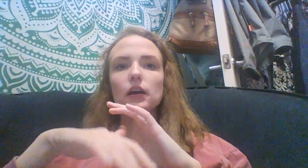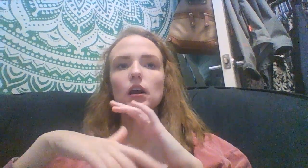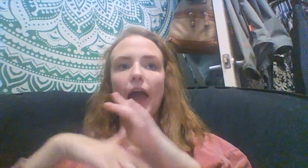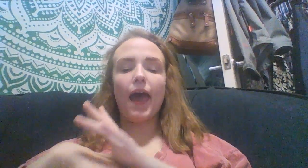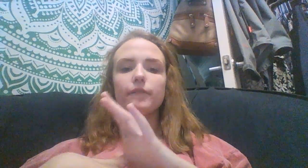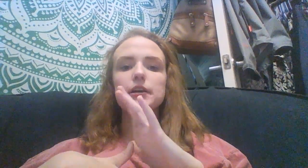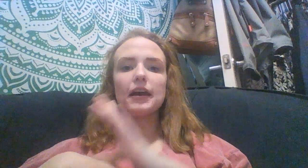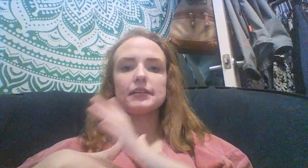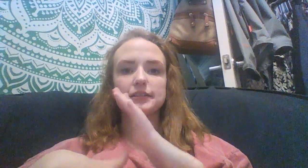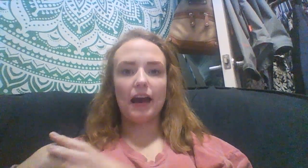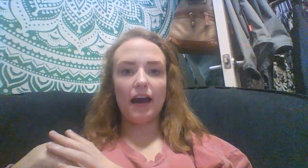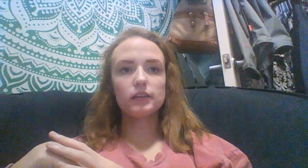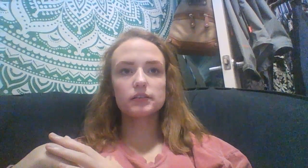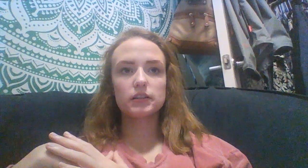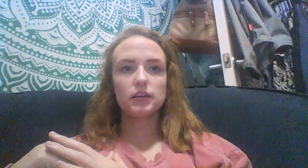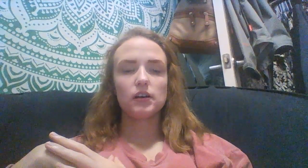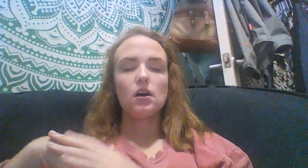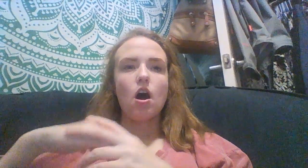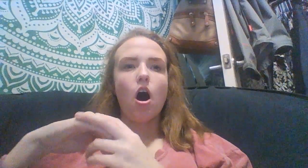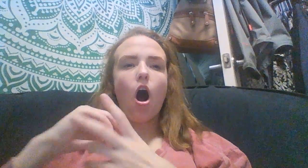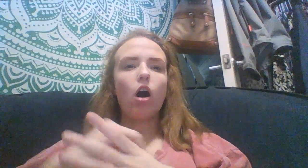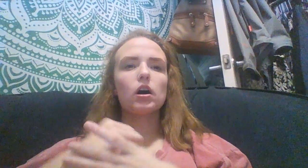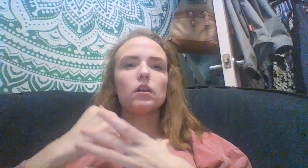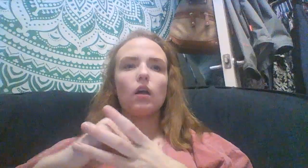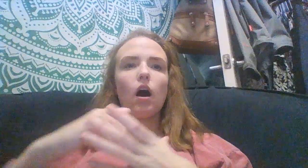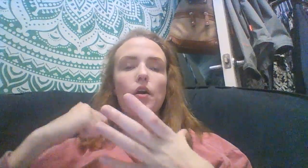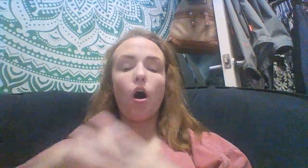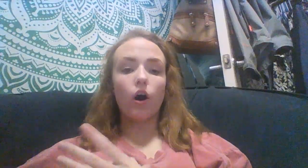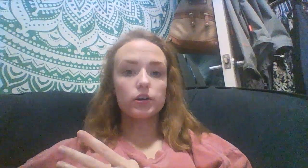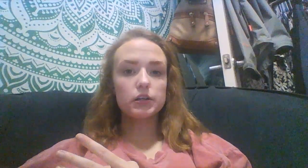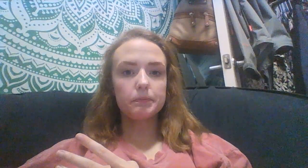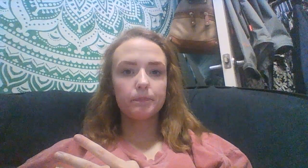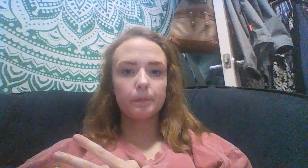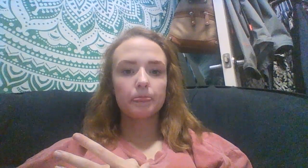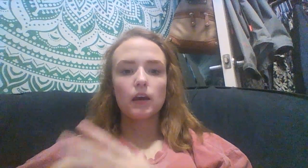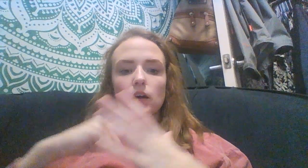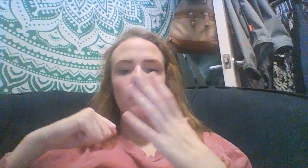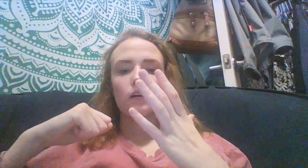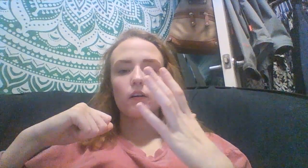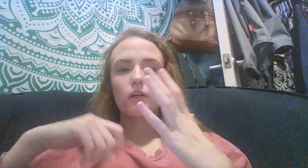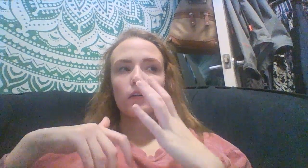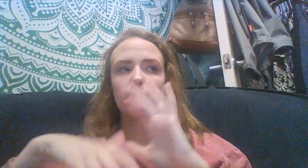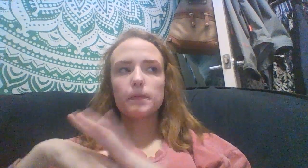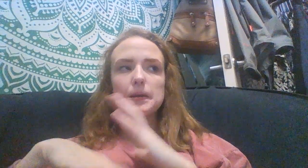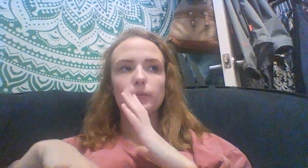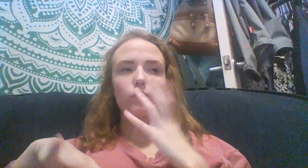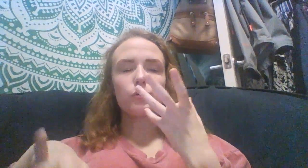their everyday tasks are a lot harder for people